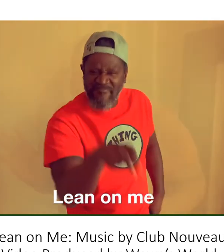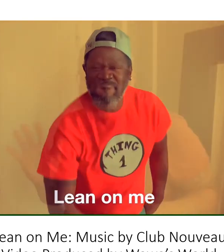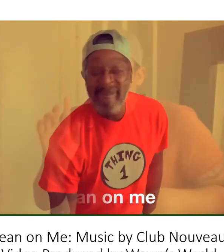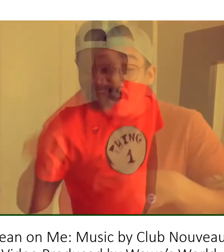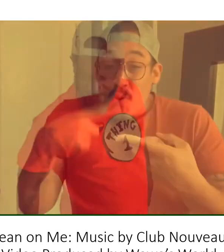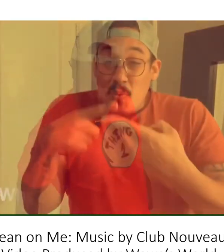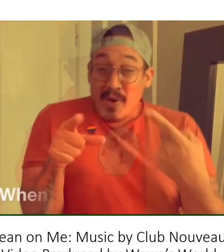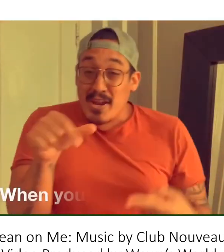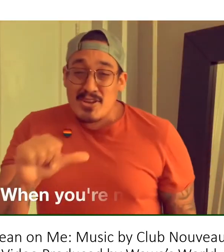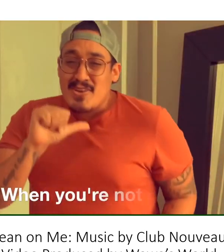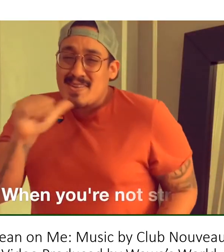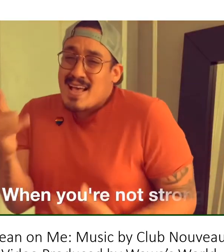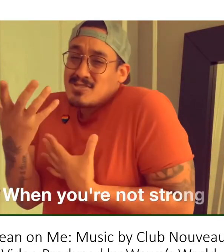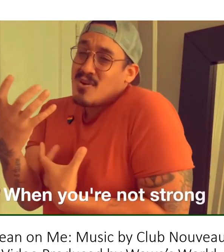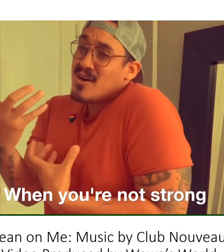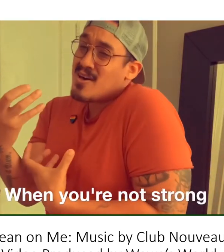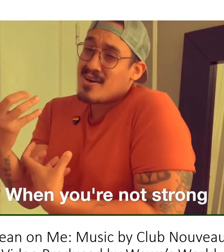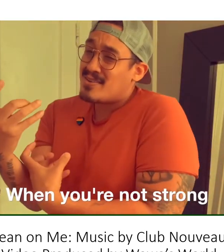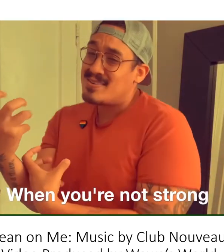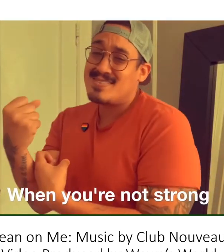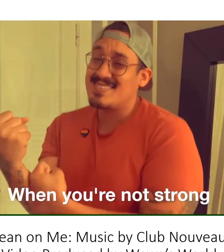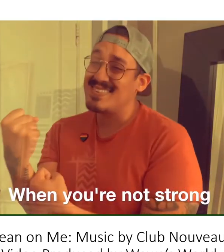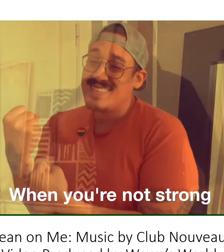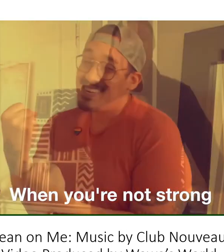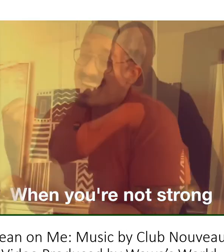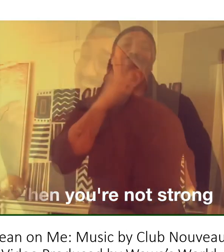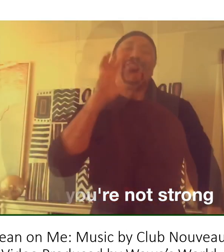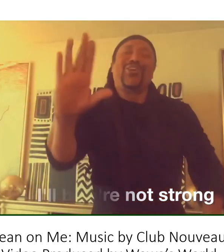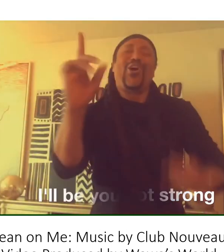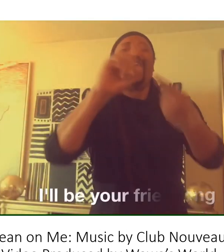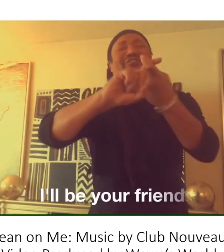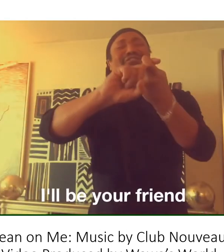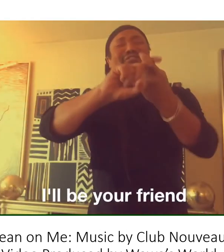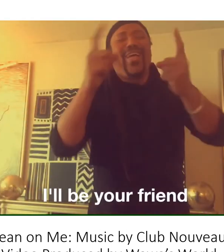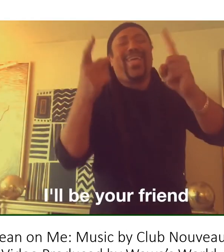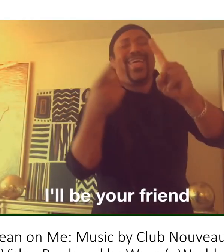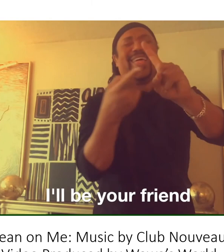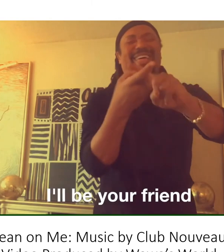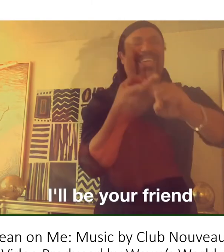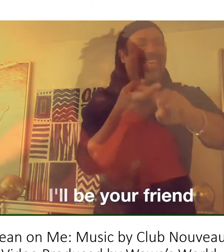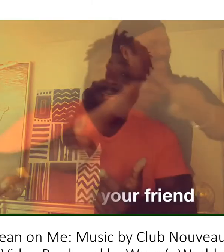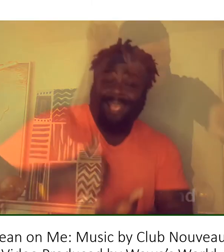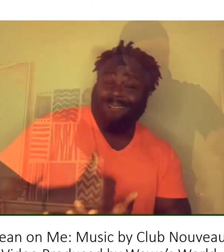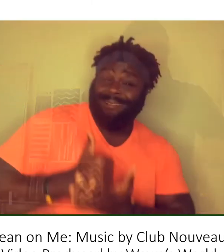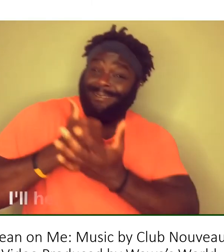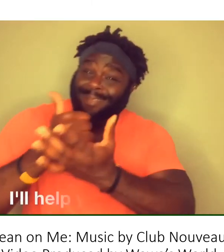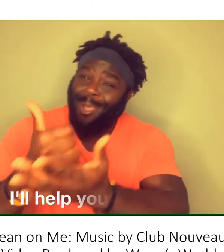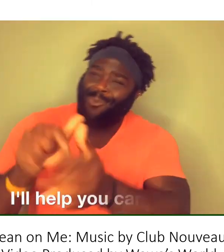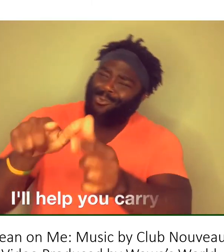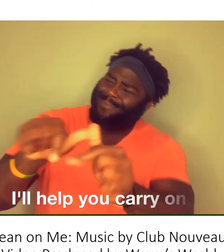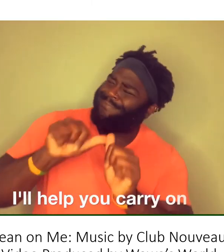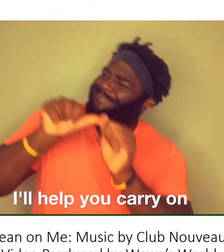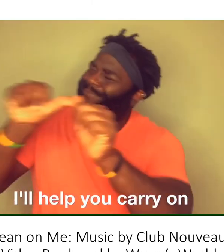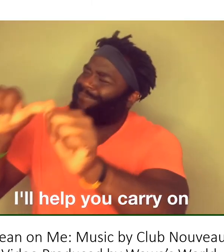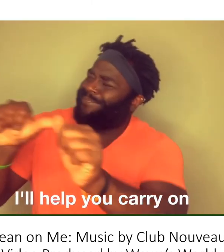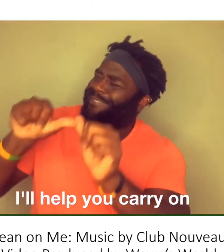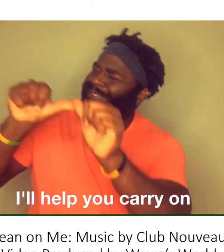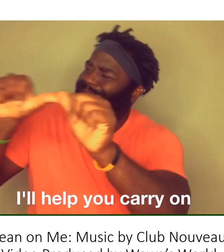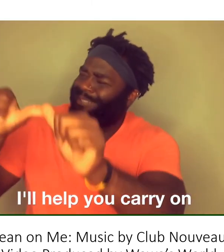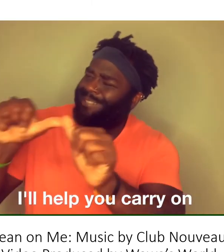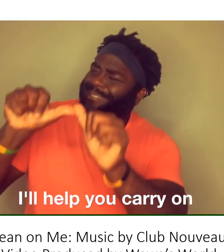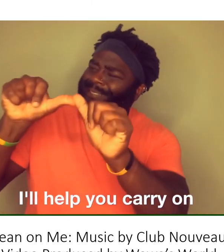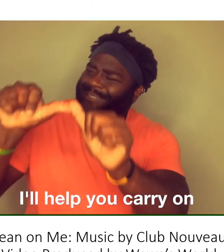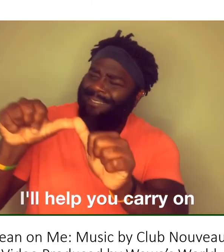bring on me strong, I'll be your friend, I'll help you